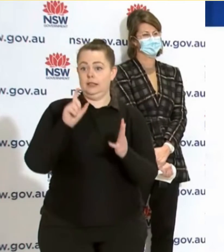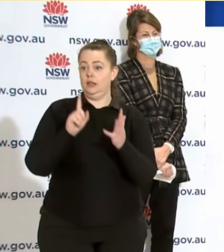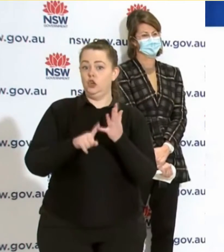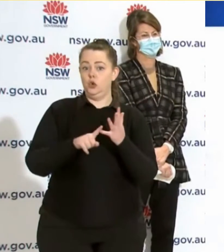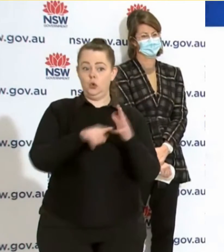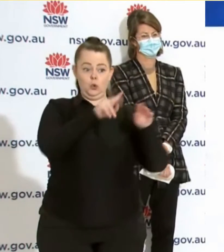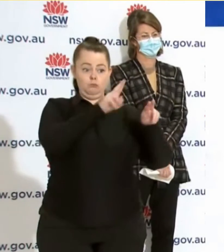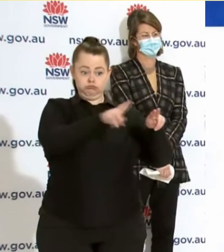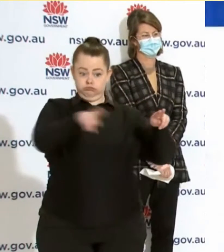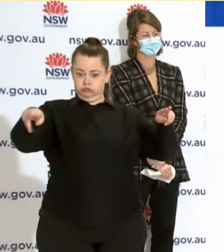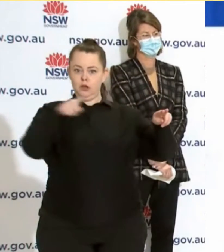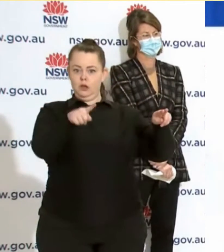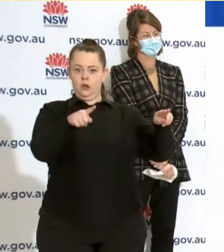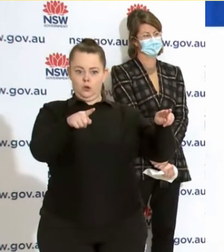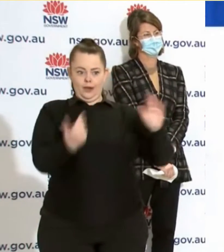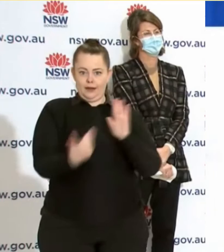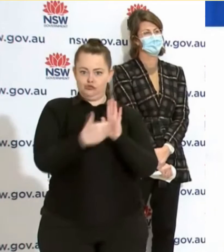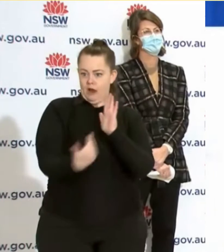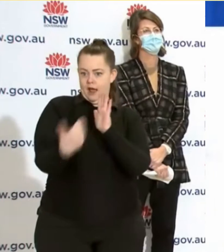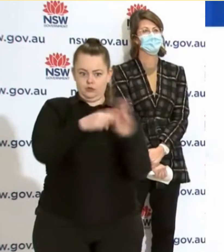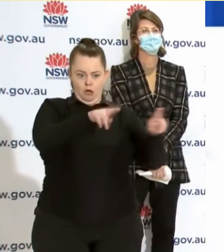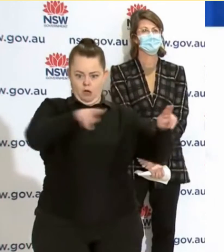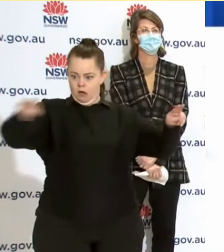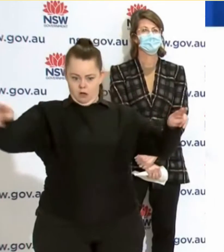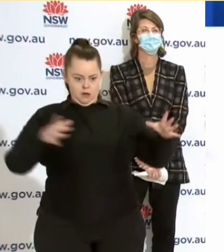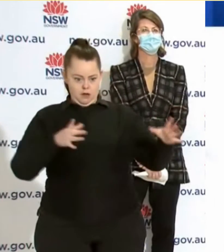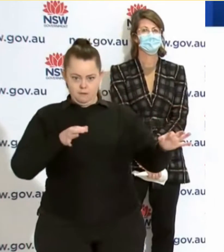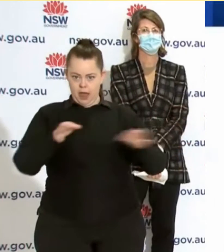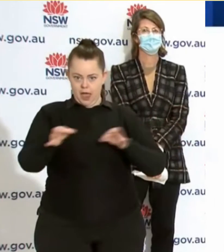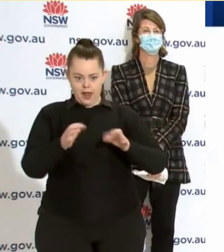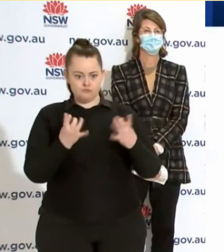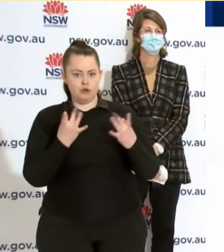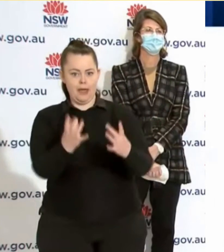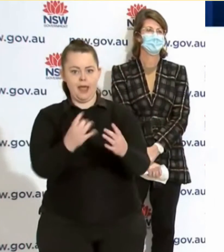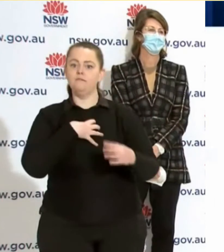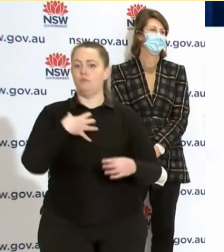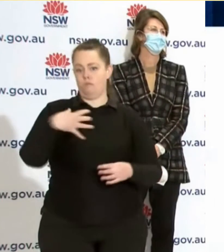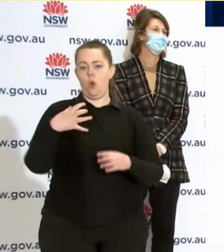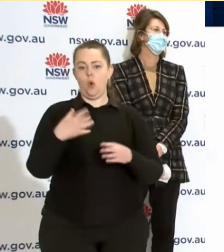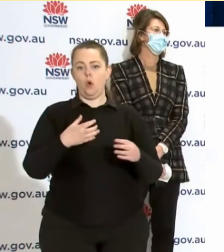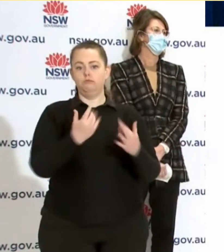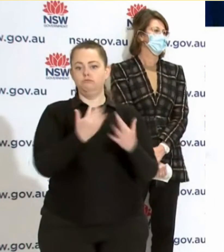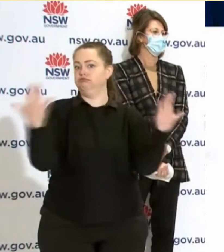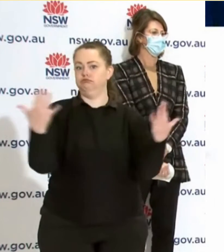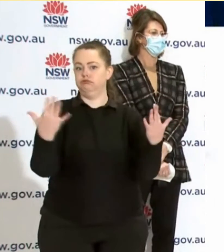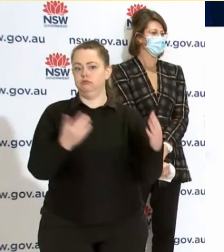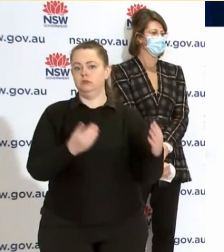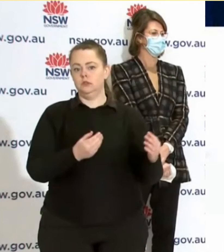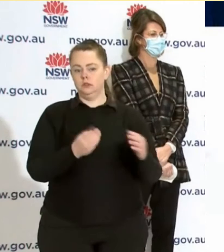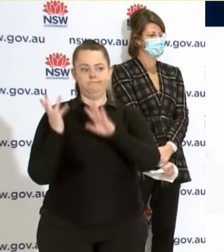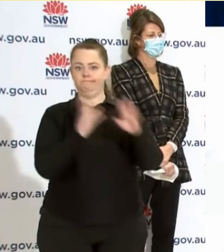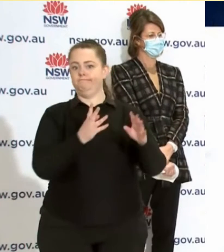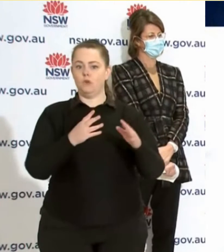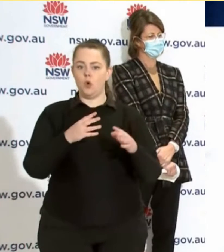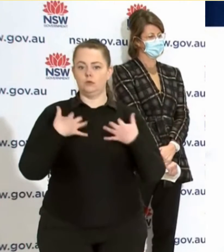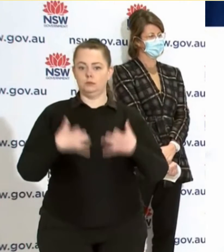we're nowhere near needing that. But please know that back then we have 2,000 ventilators, and at the moment Dr. Chant's read out how many people are